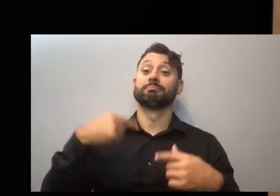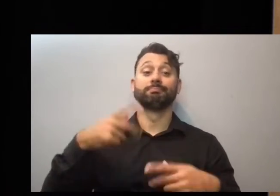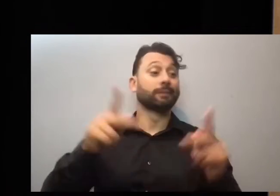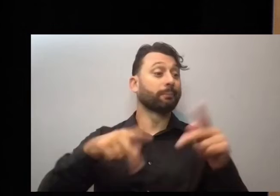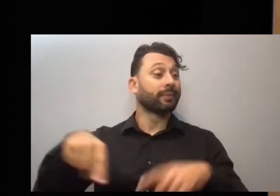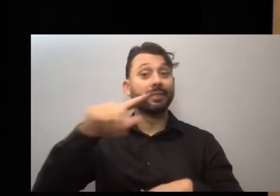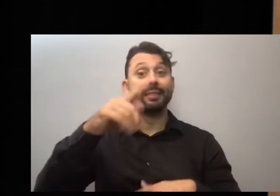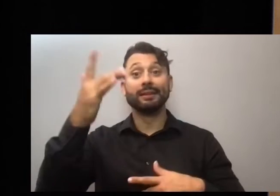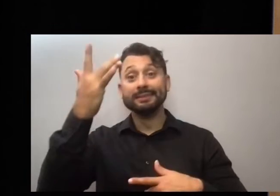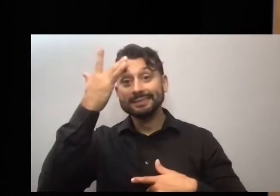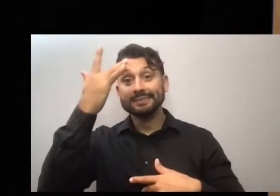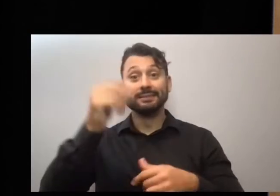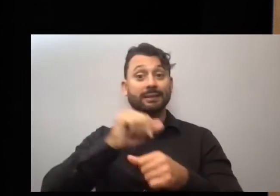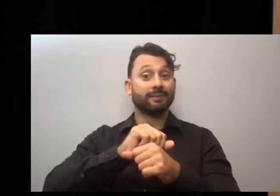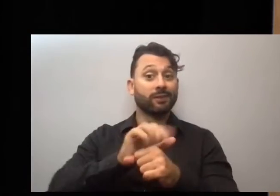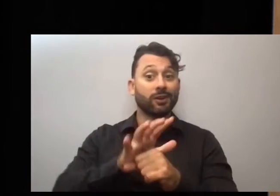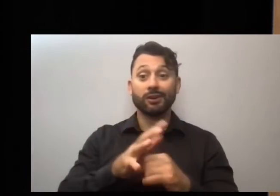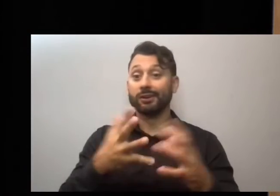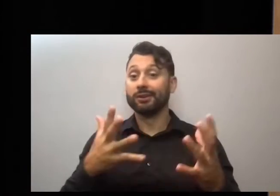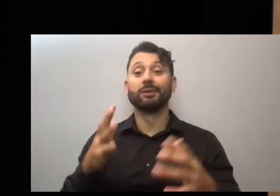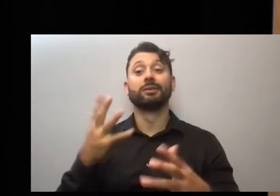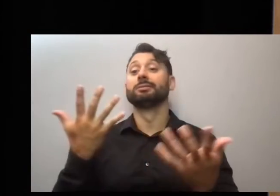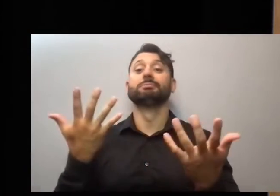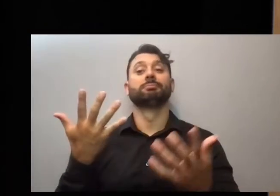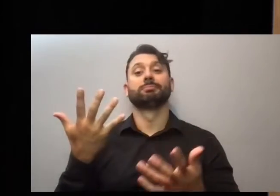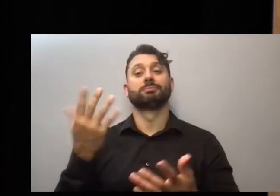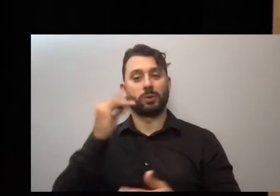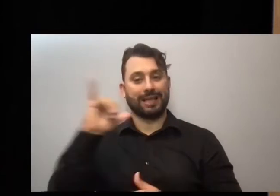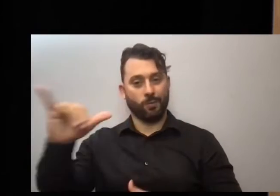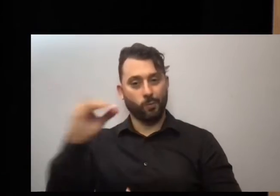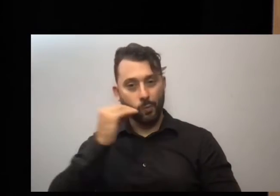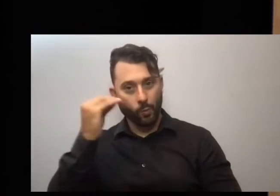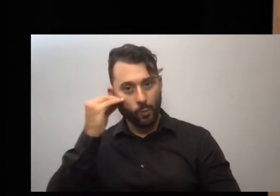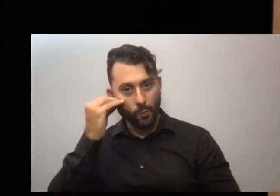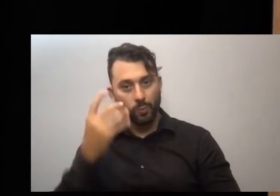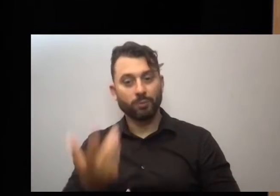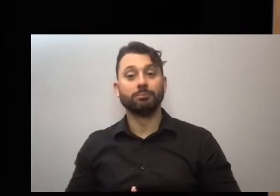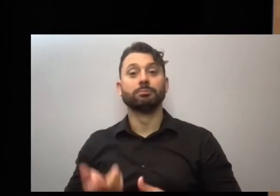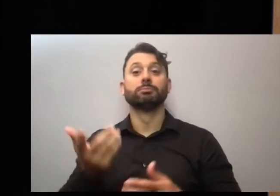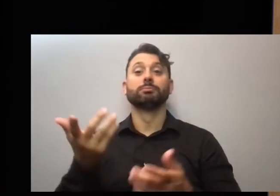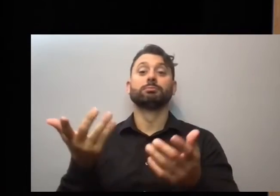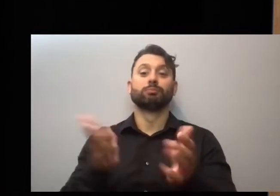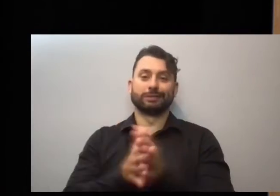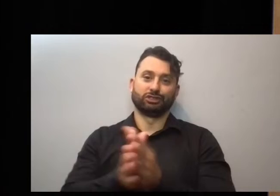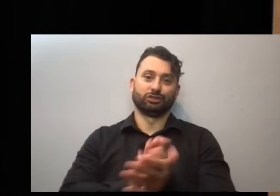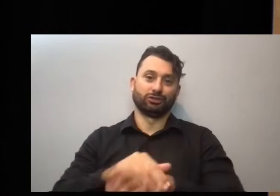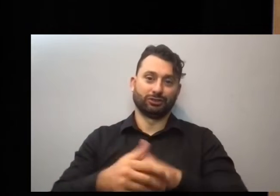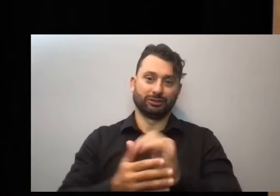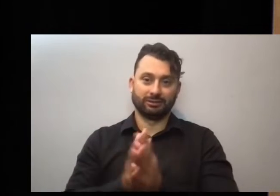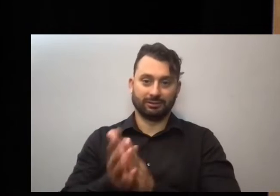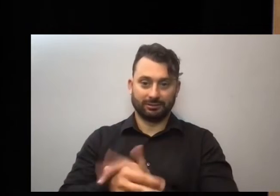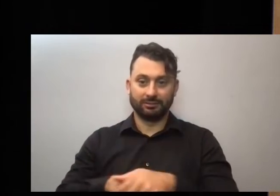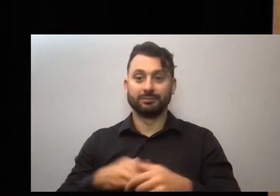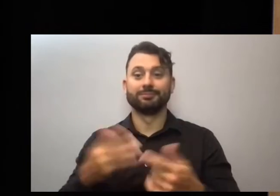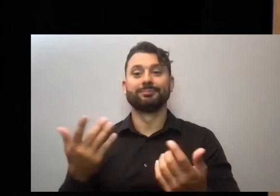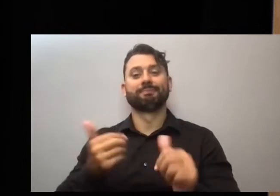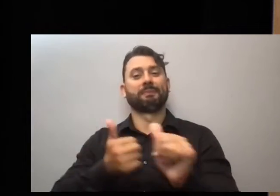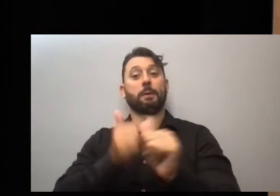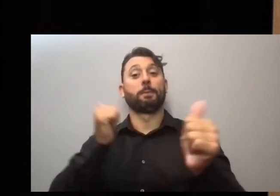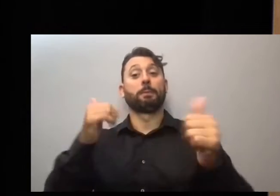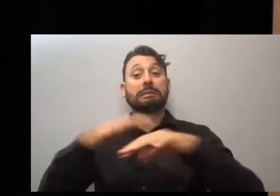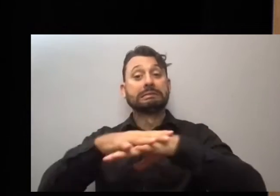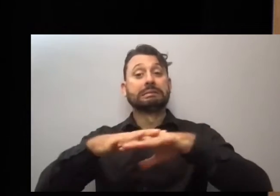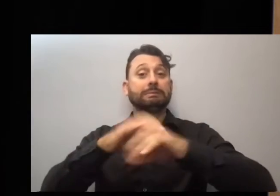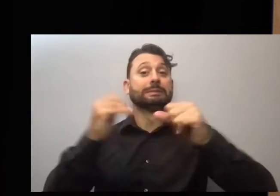wear their masks when they're out around a lot of people. And so those are ways that we try to stop people from getting